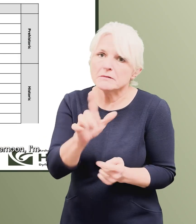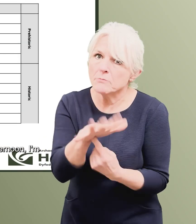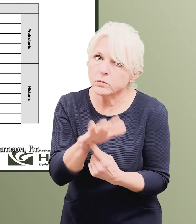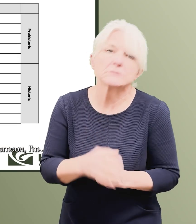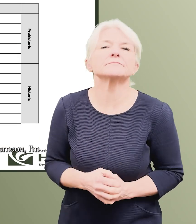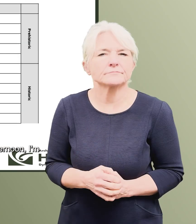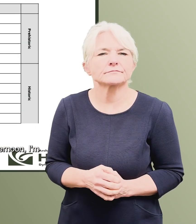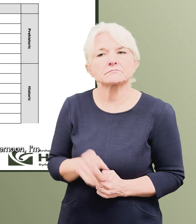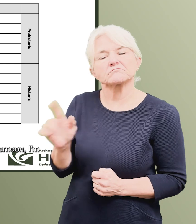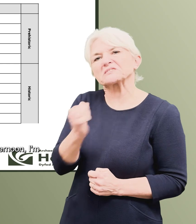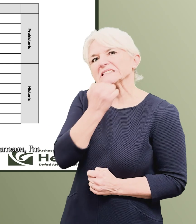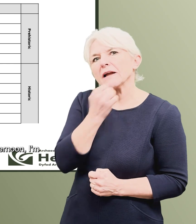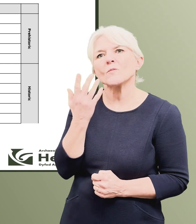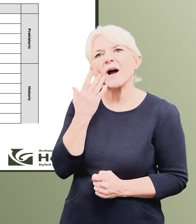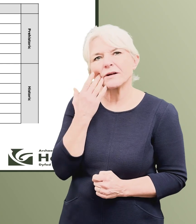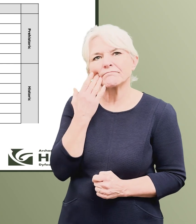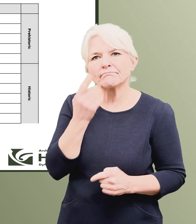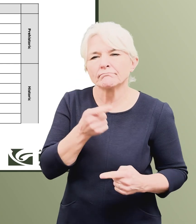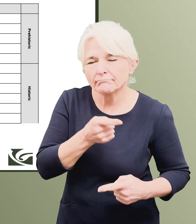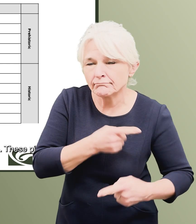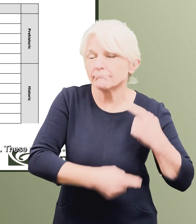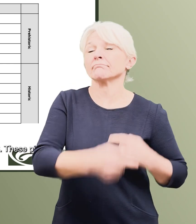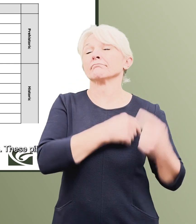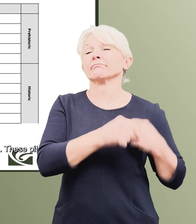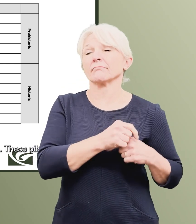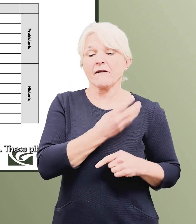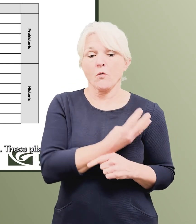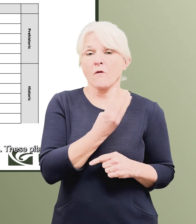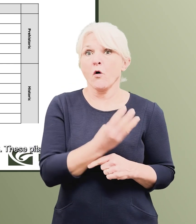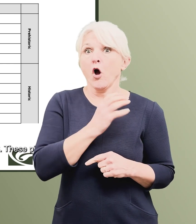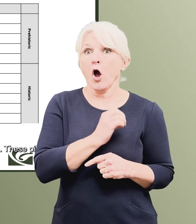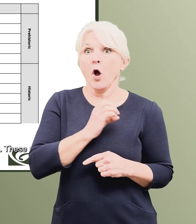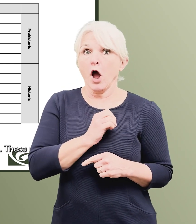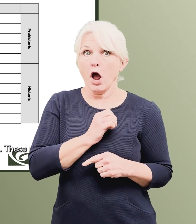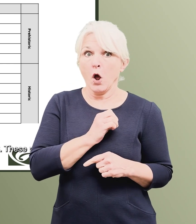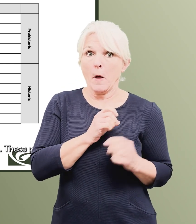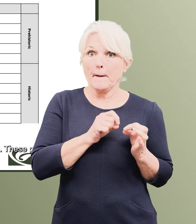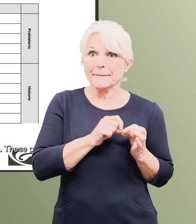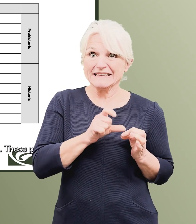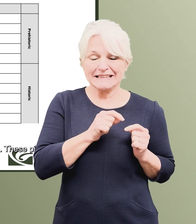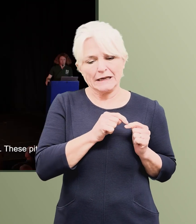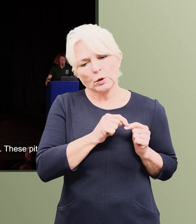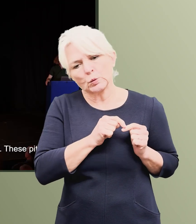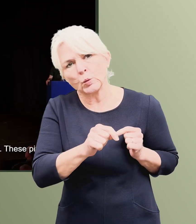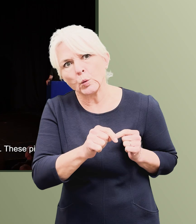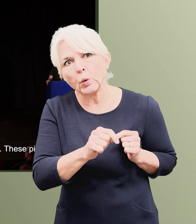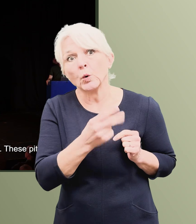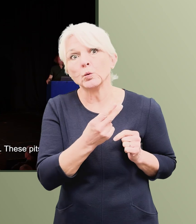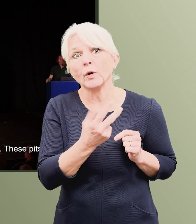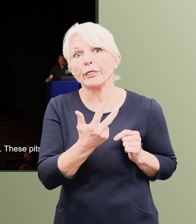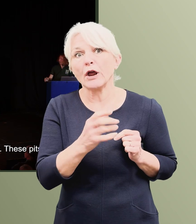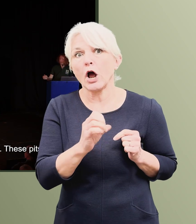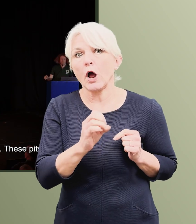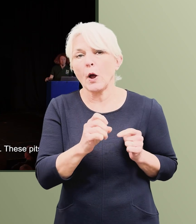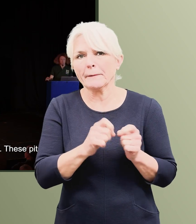the majority of the afternoon, I'm delighted to say, dating to about 4,400 down to about